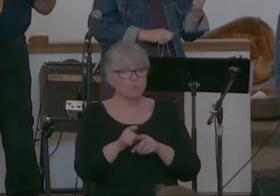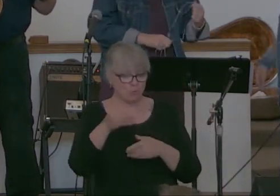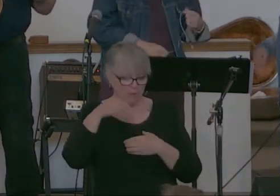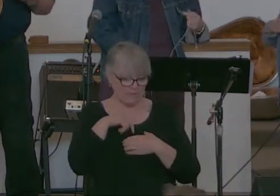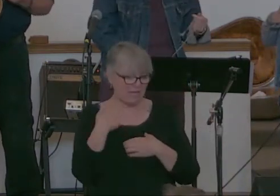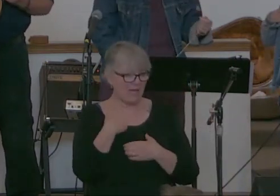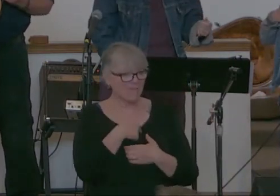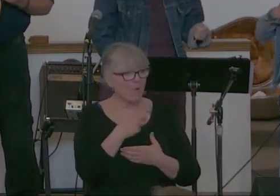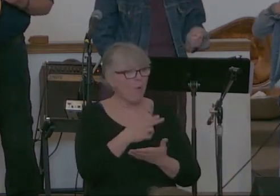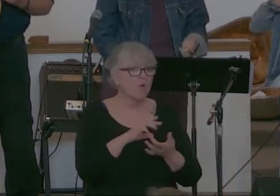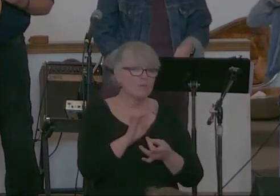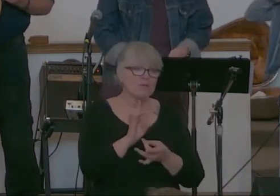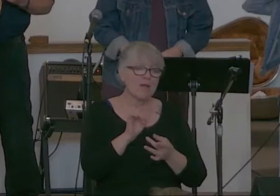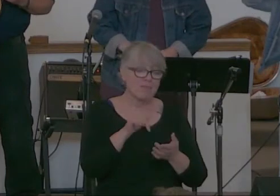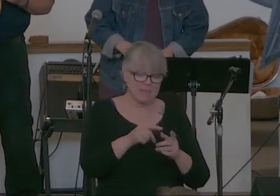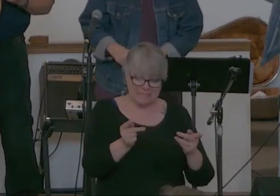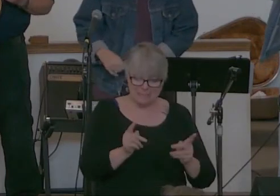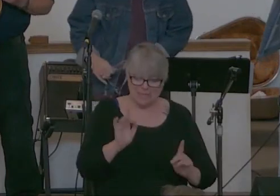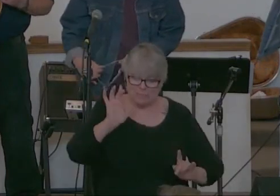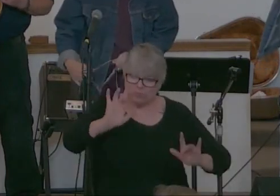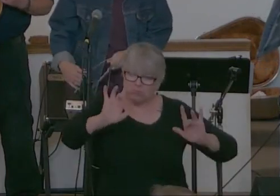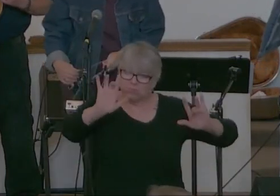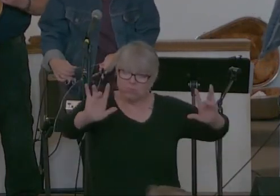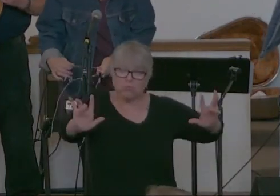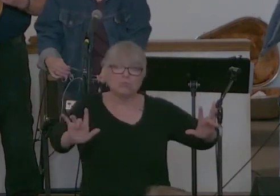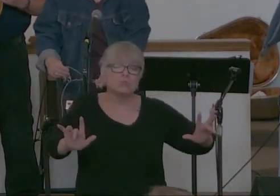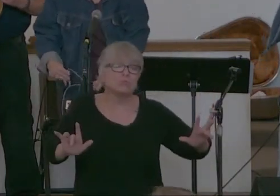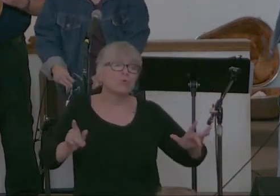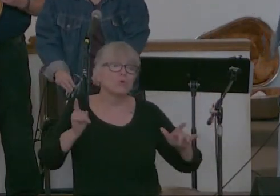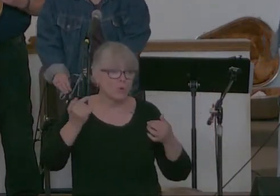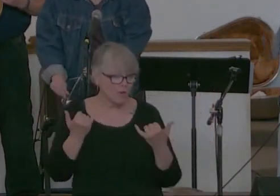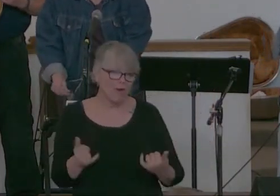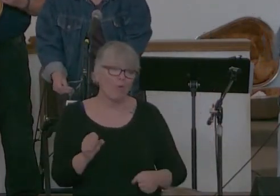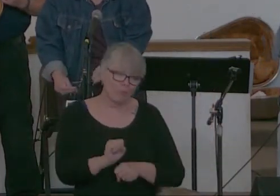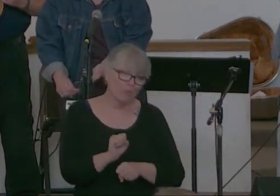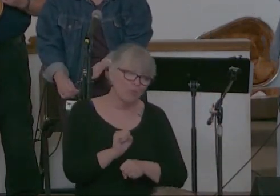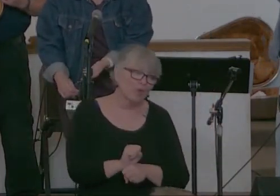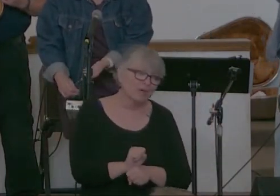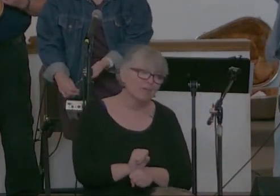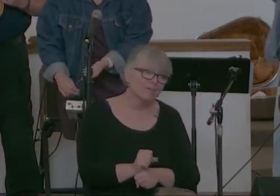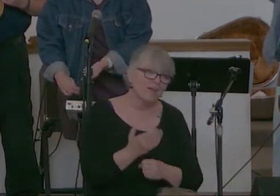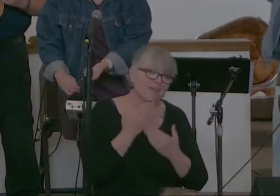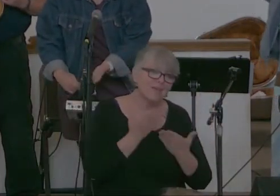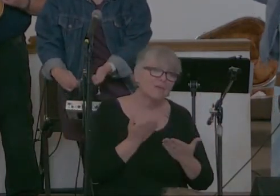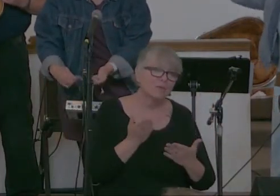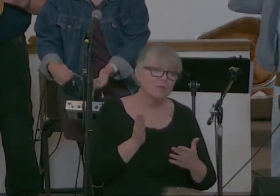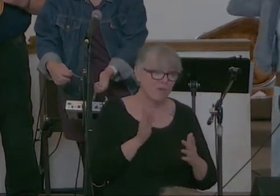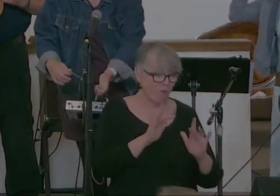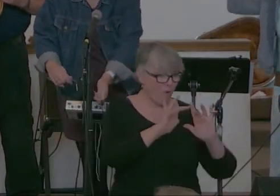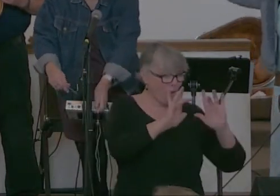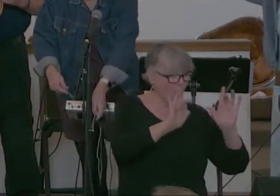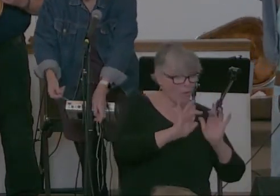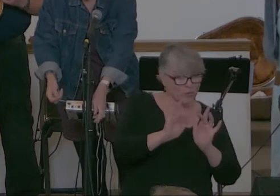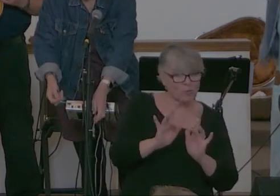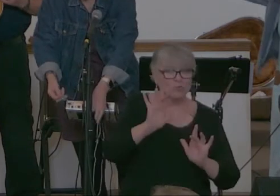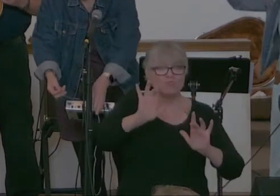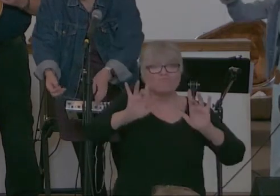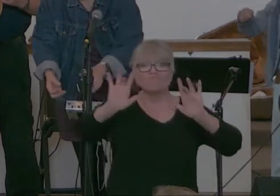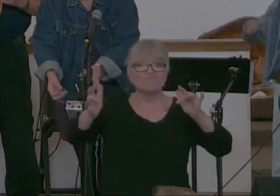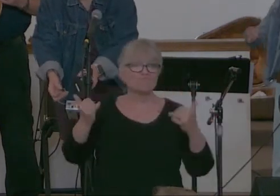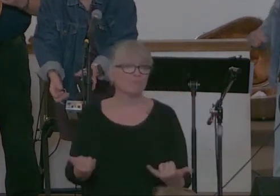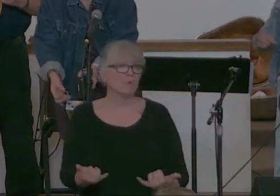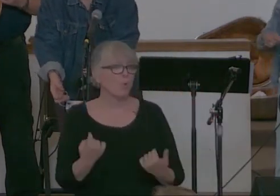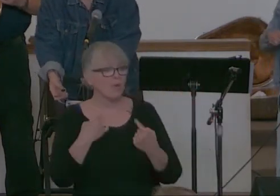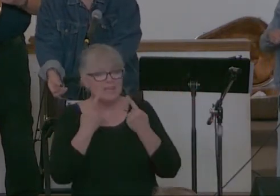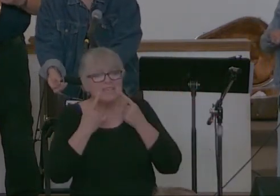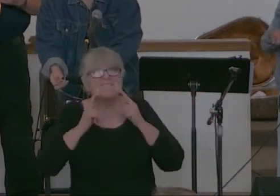move in this place tonight. Lord, you're already at work, Father. I thank you that you're moving in hearts. Lord, as we've declared your